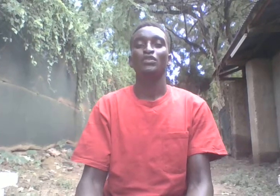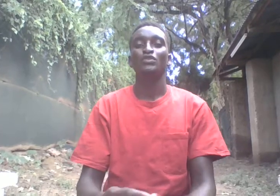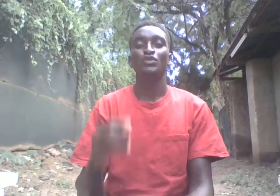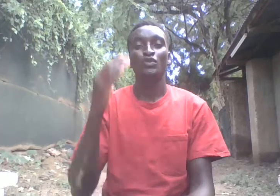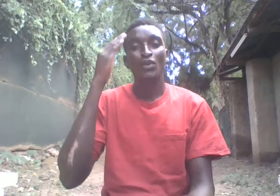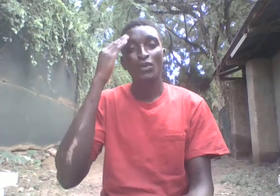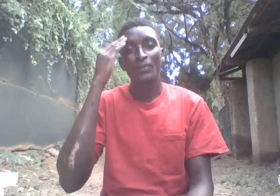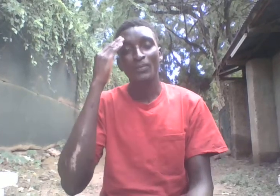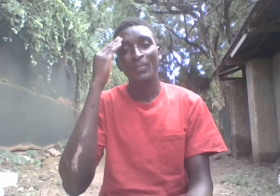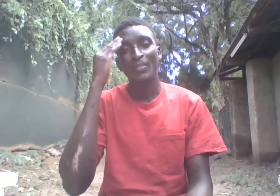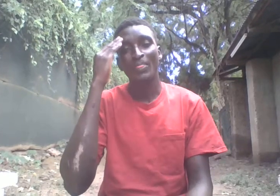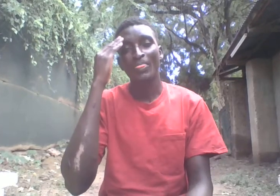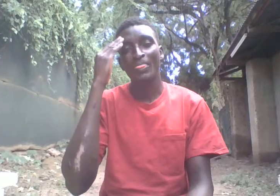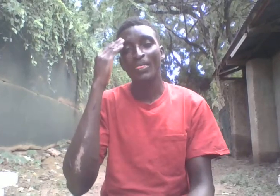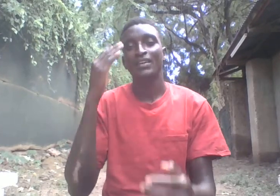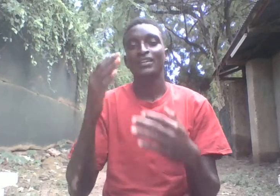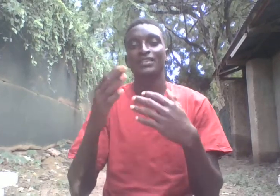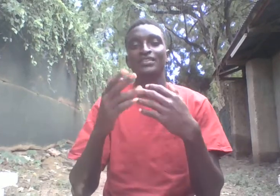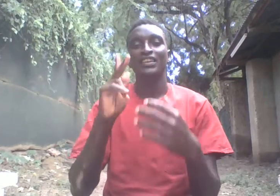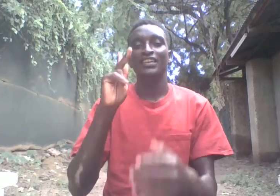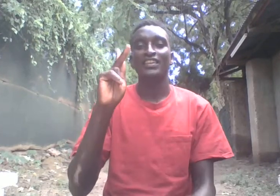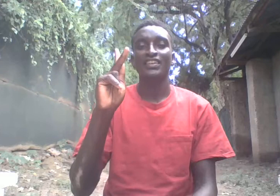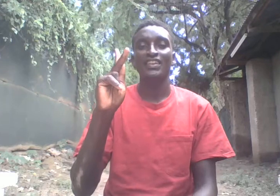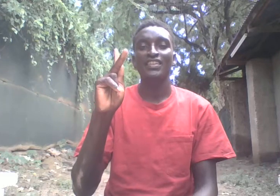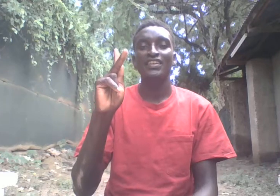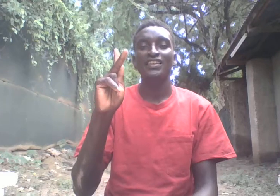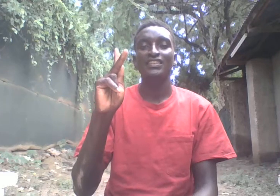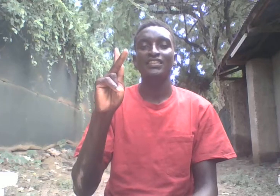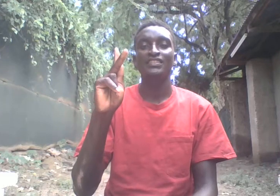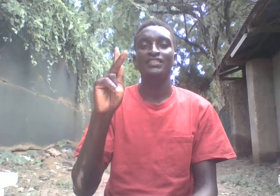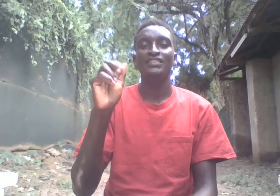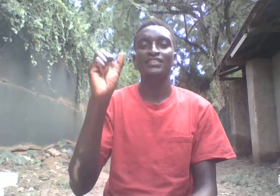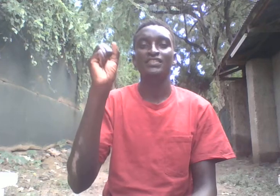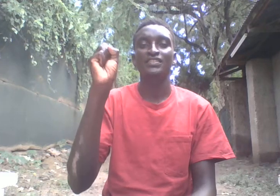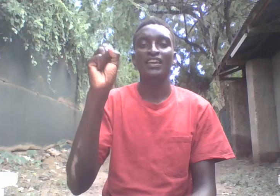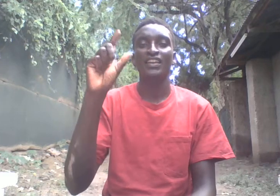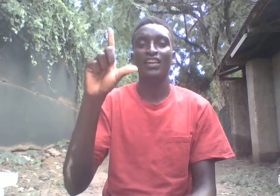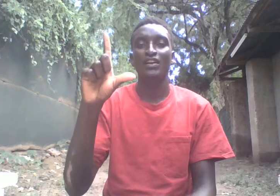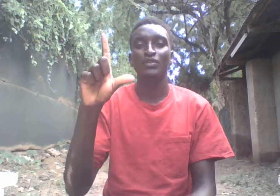to know the Kenyan sign language